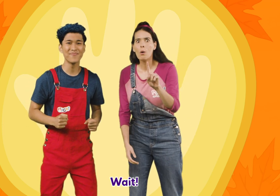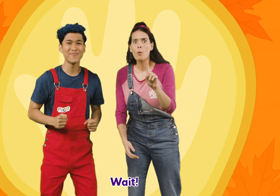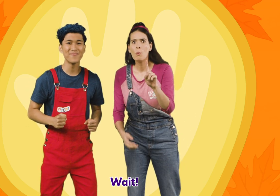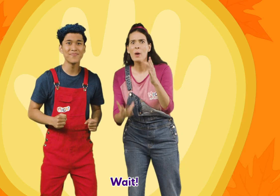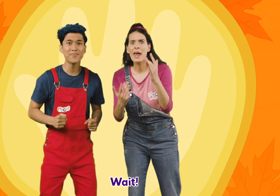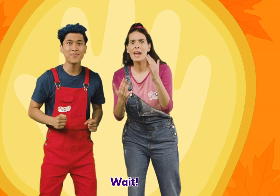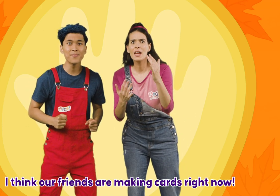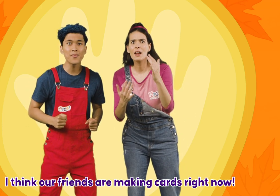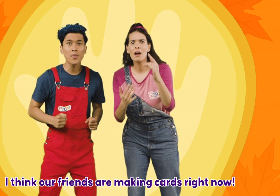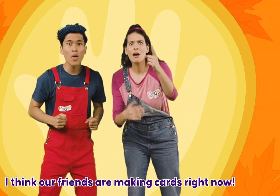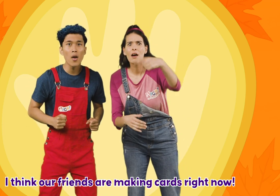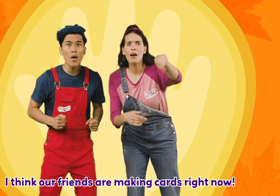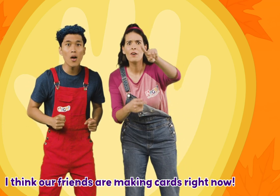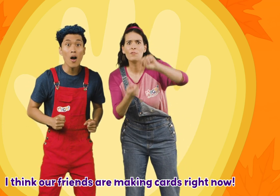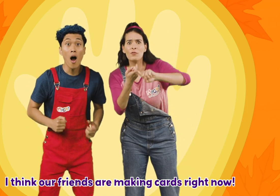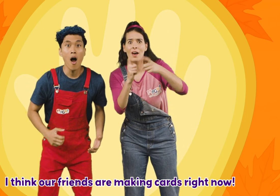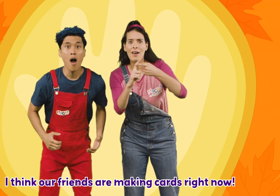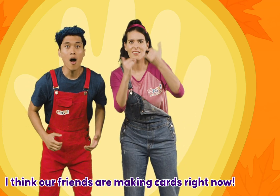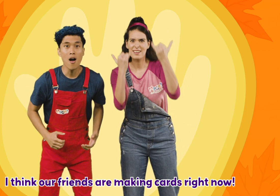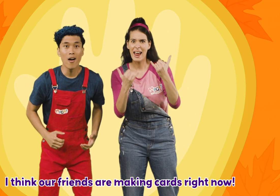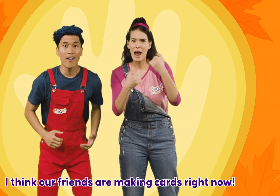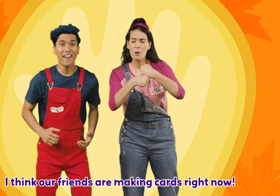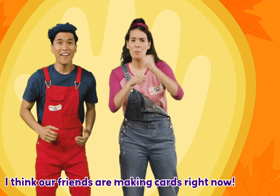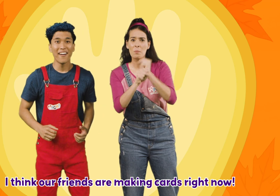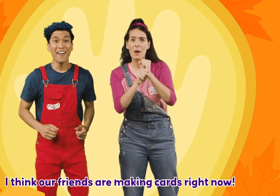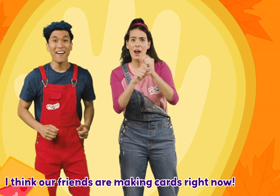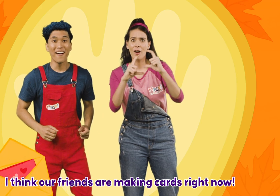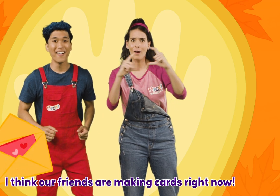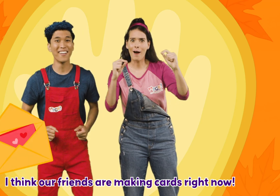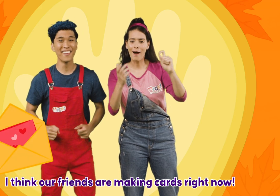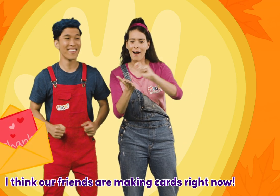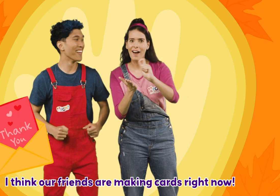Wait, I think our friends are making cards right now.